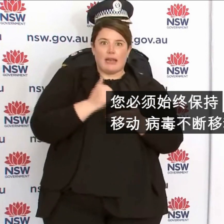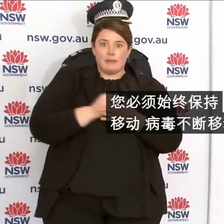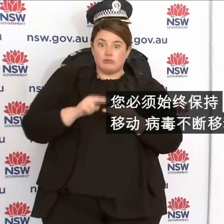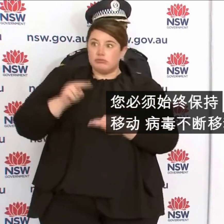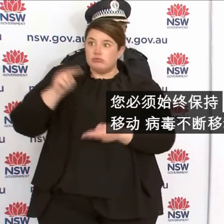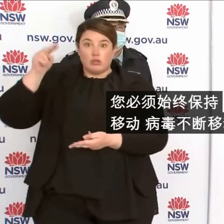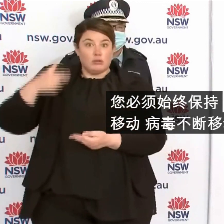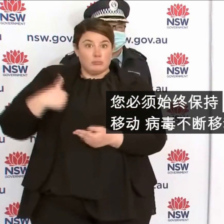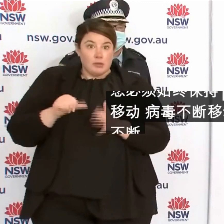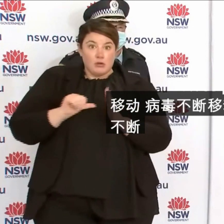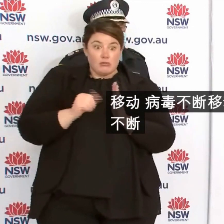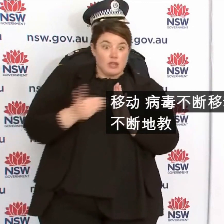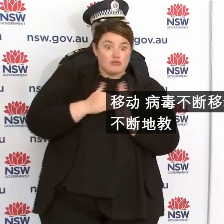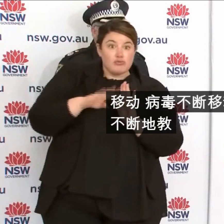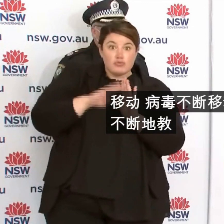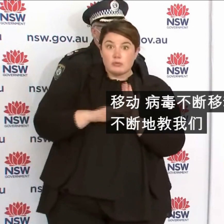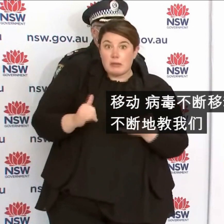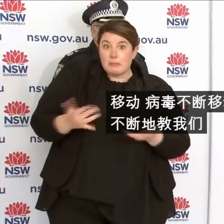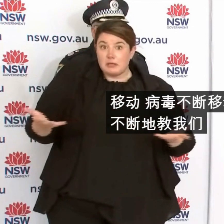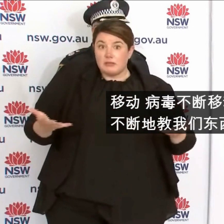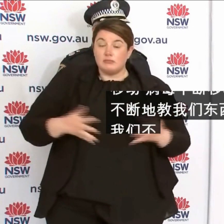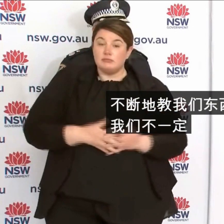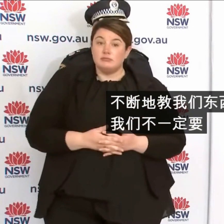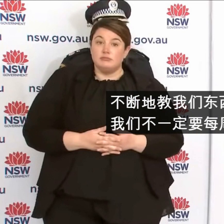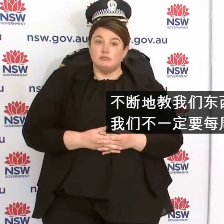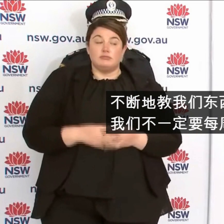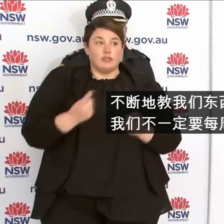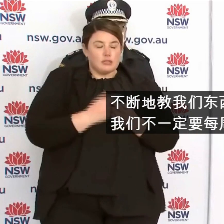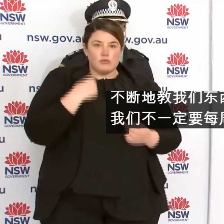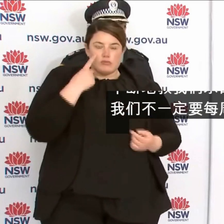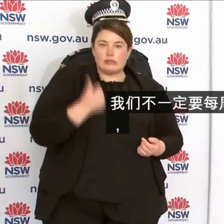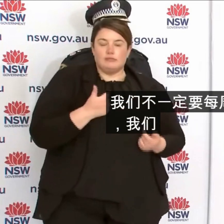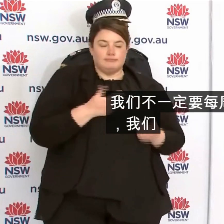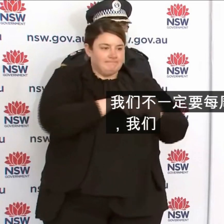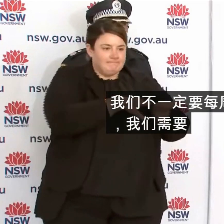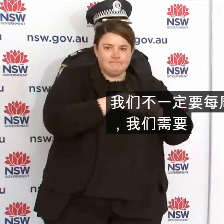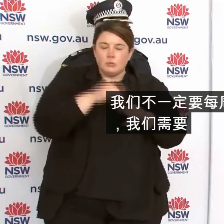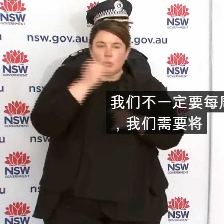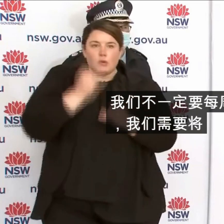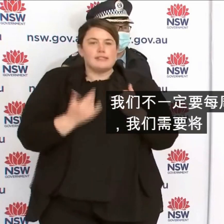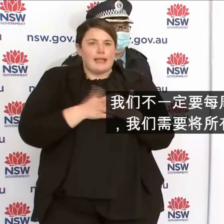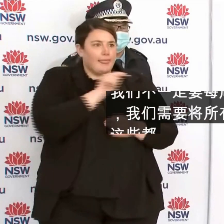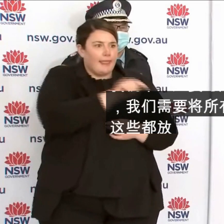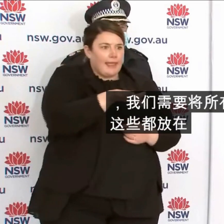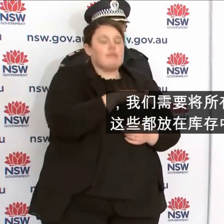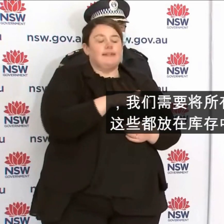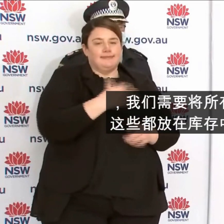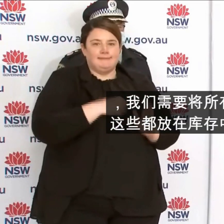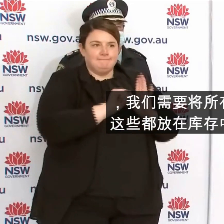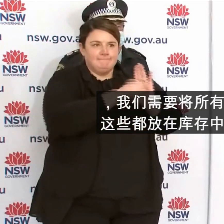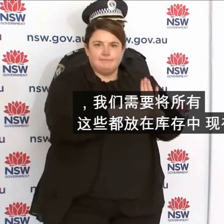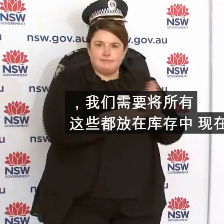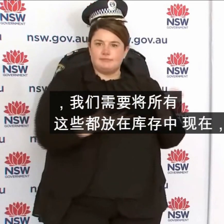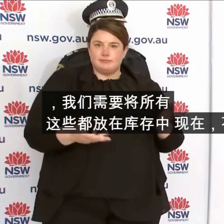keeps moving. The virus keeps teaching us things, lessons we don't necessarily want to learn every single week. And we need to take all of that in